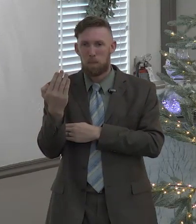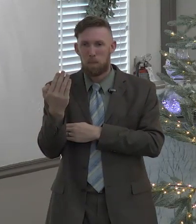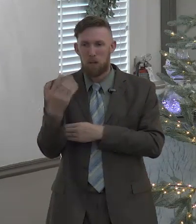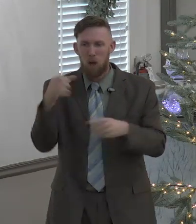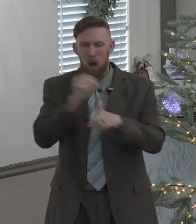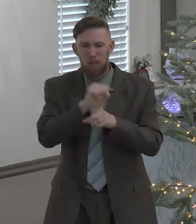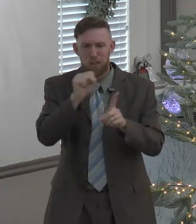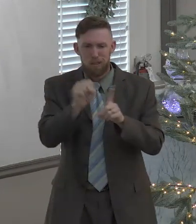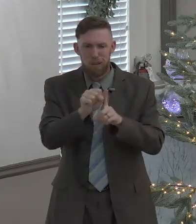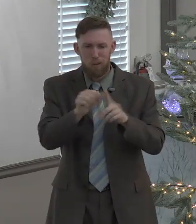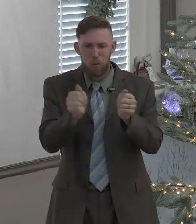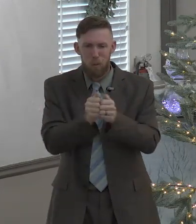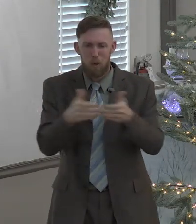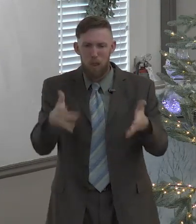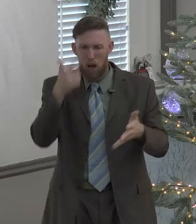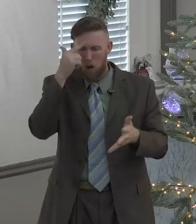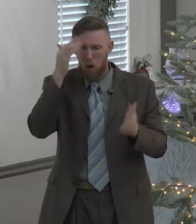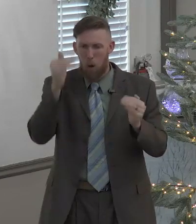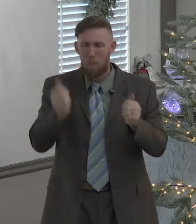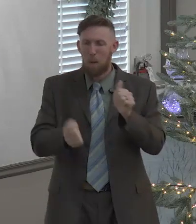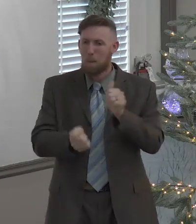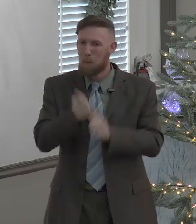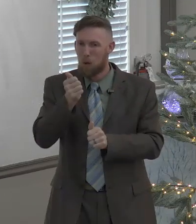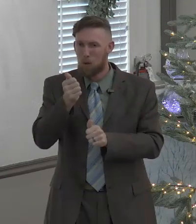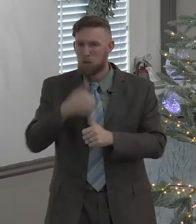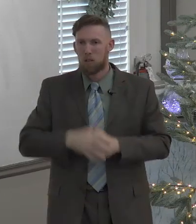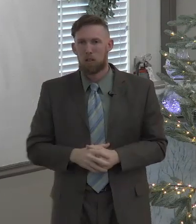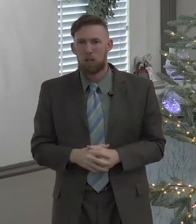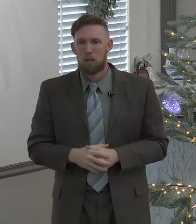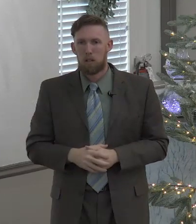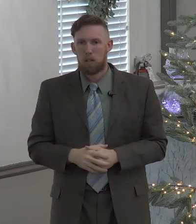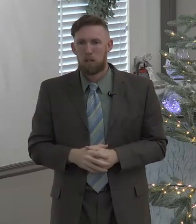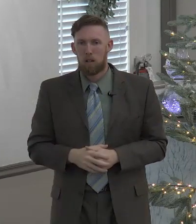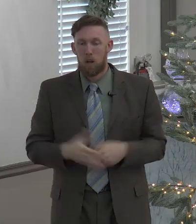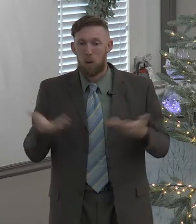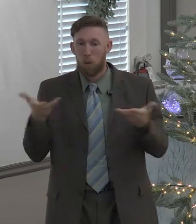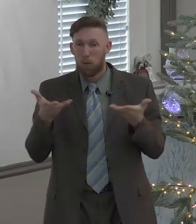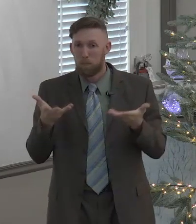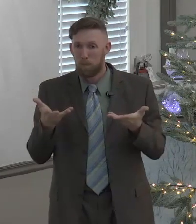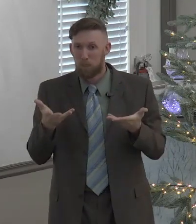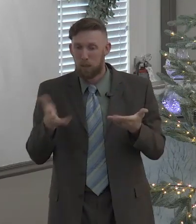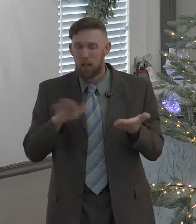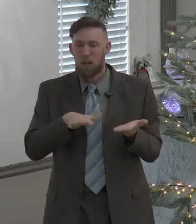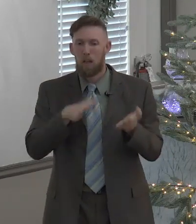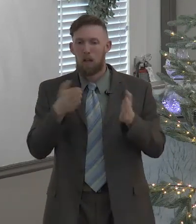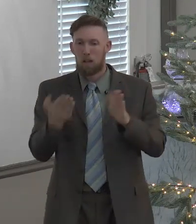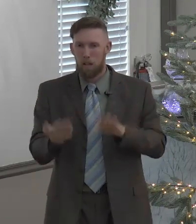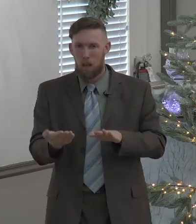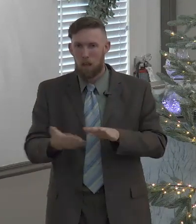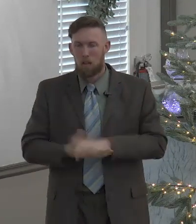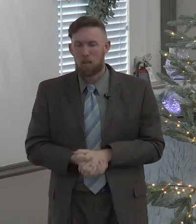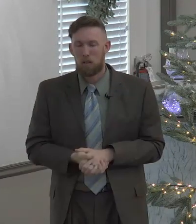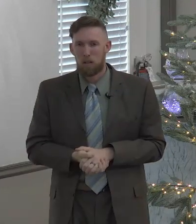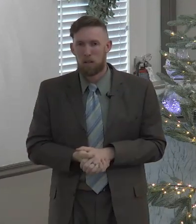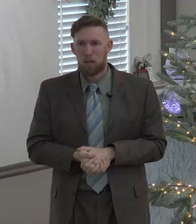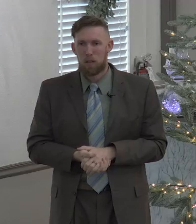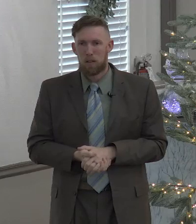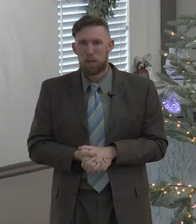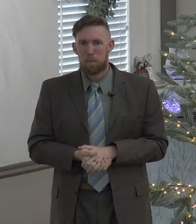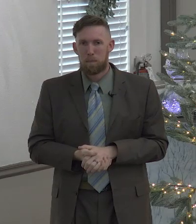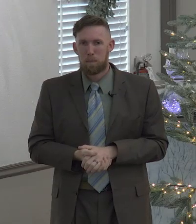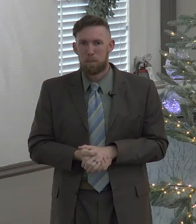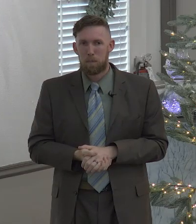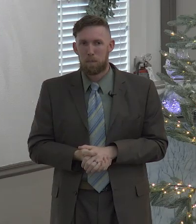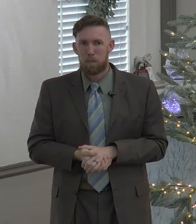on, I think, what is the most hopeless realities that there is in humankind, and that is the reality